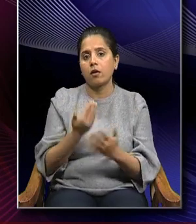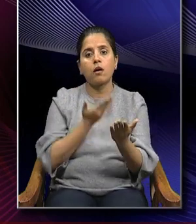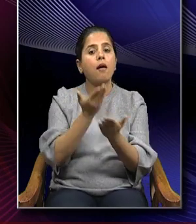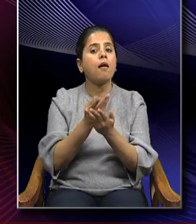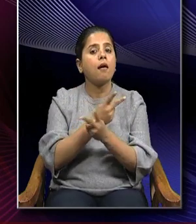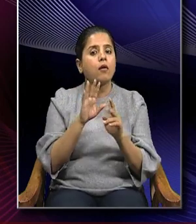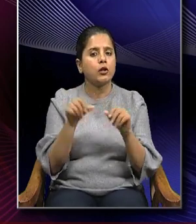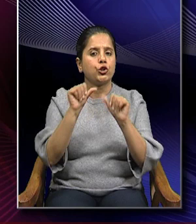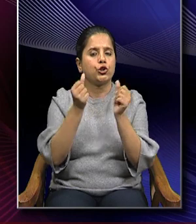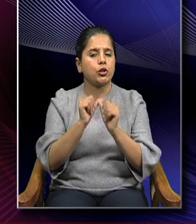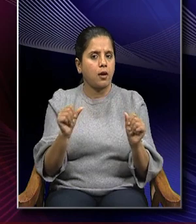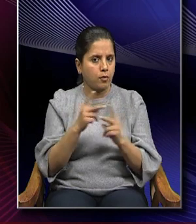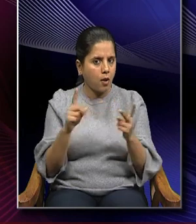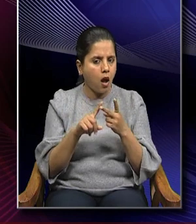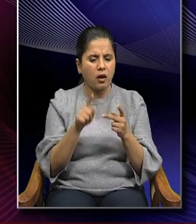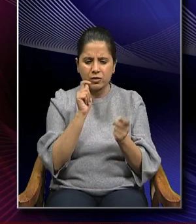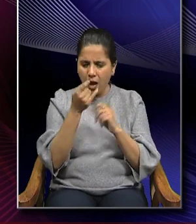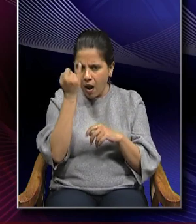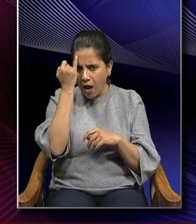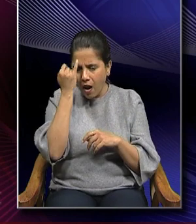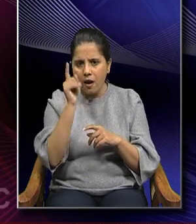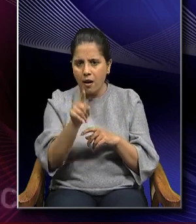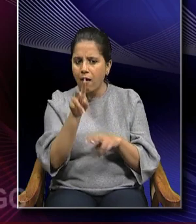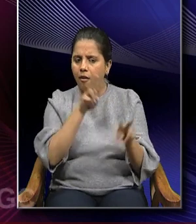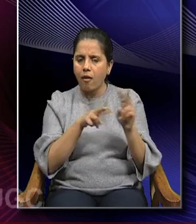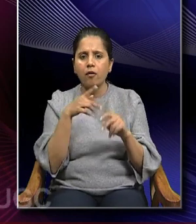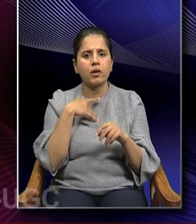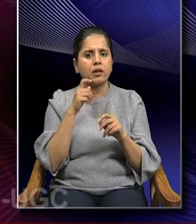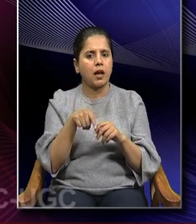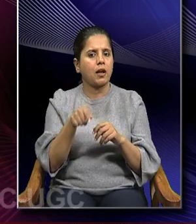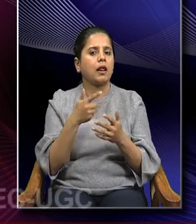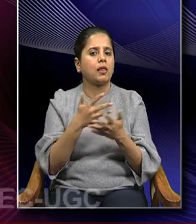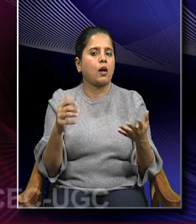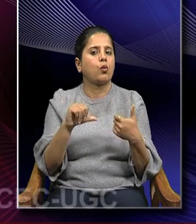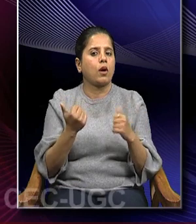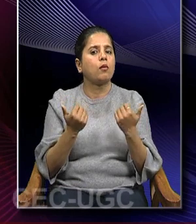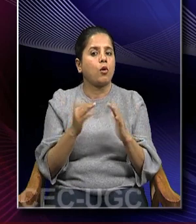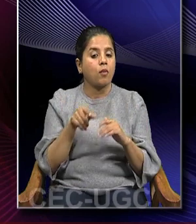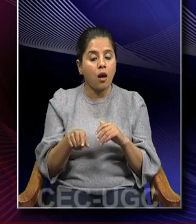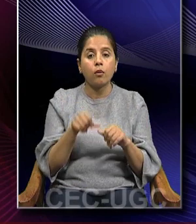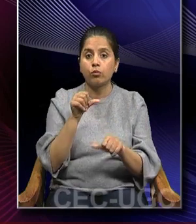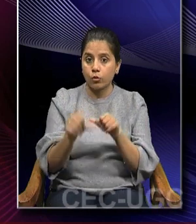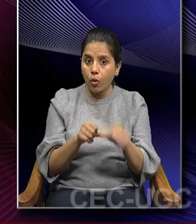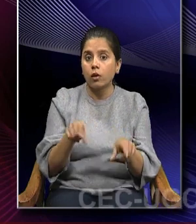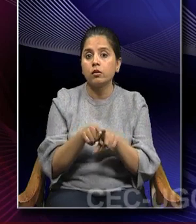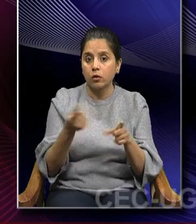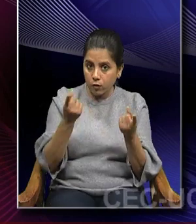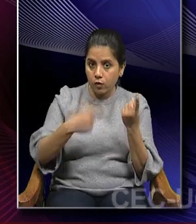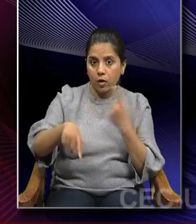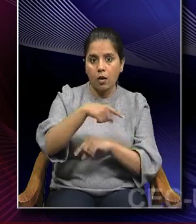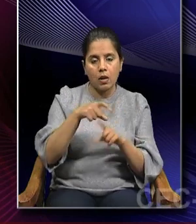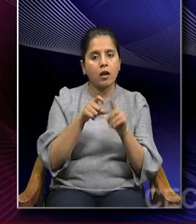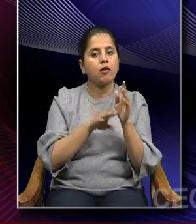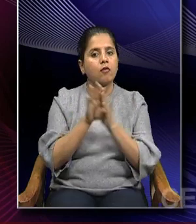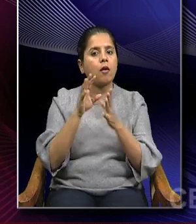shape and refine that idea so that it can become a product. So, it is a process where we are